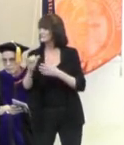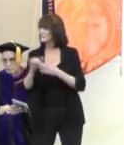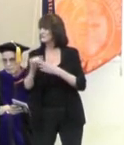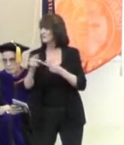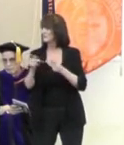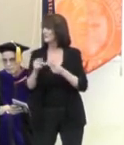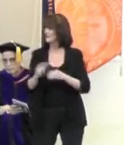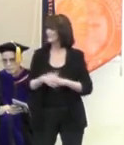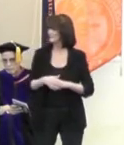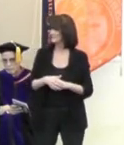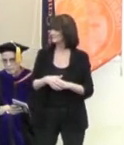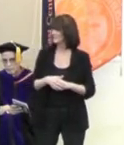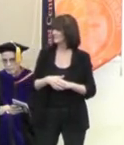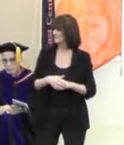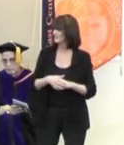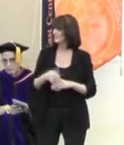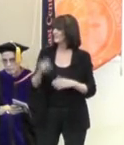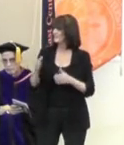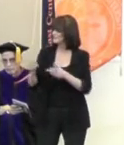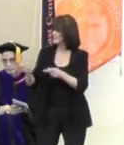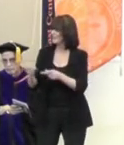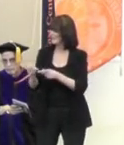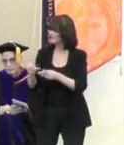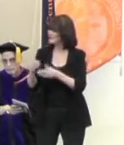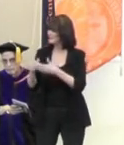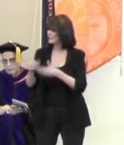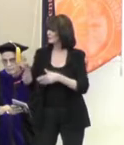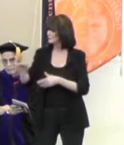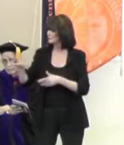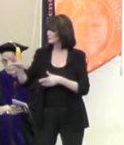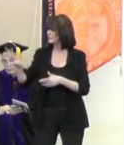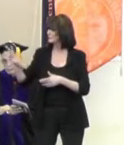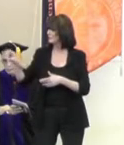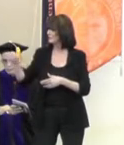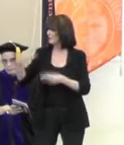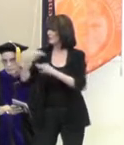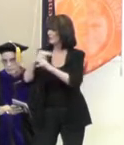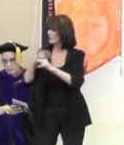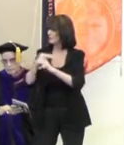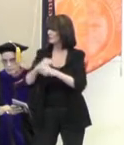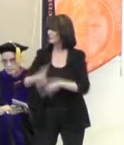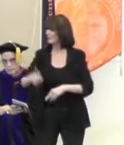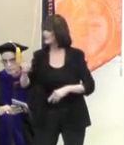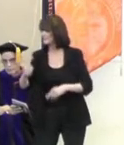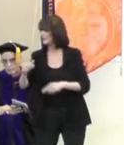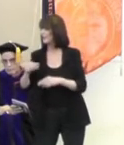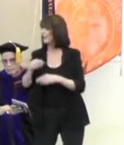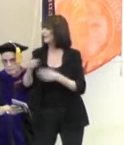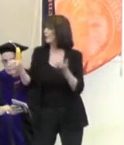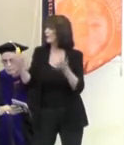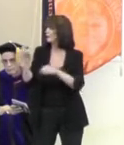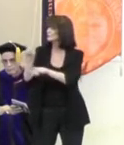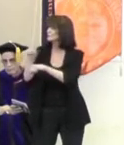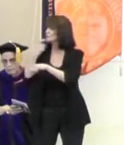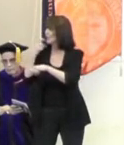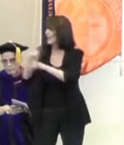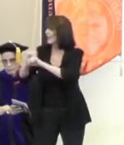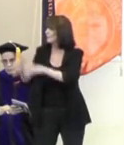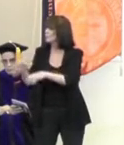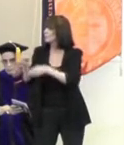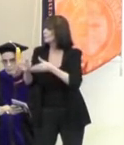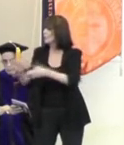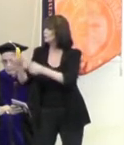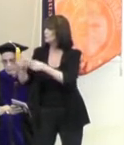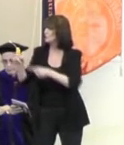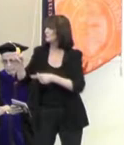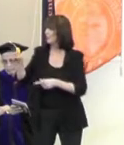I hitchhiked, got off the main railroad, 270, and then hitchhiked up a gravel road for 2 miles to white people.